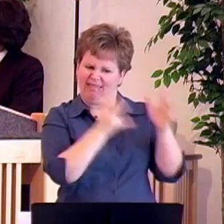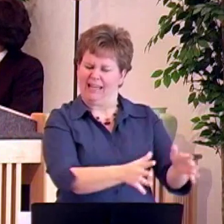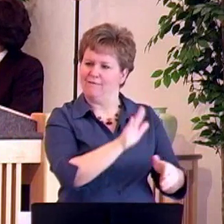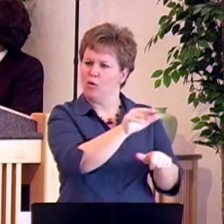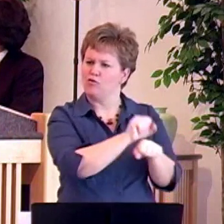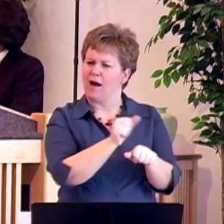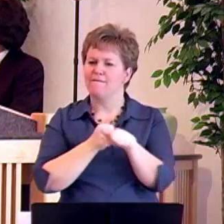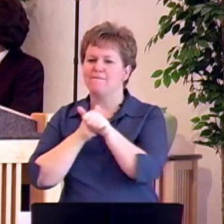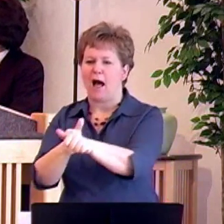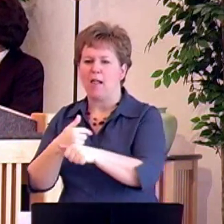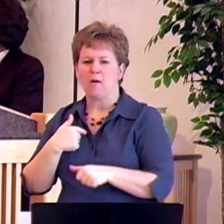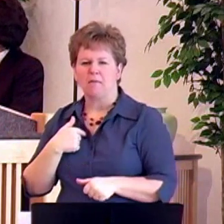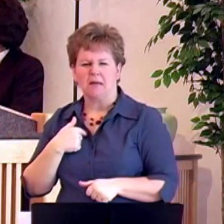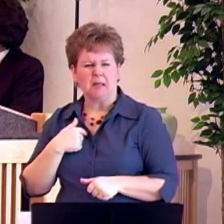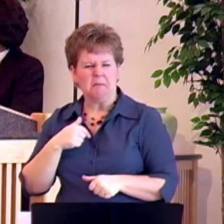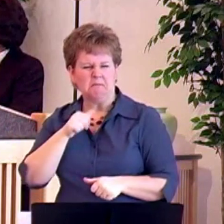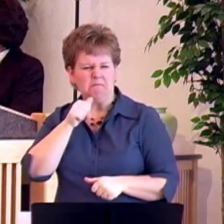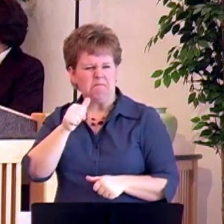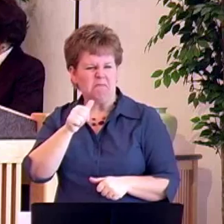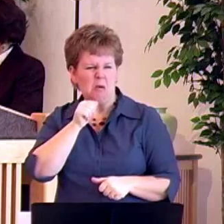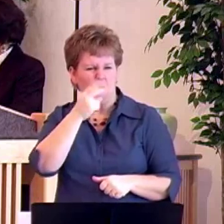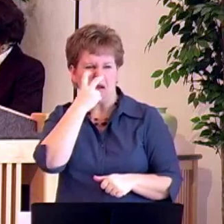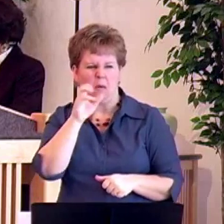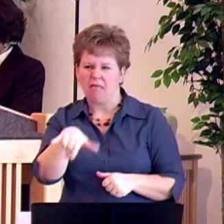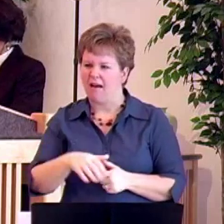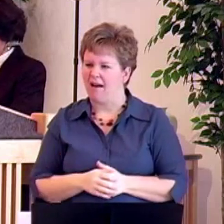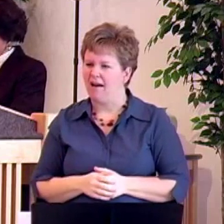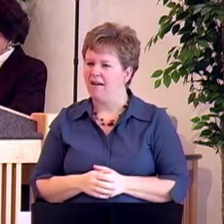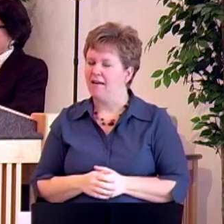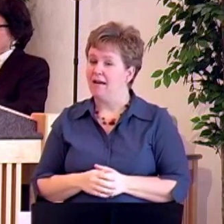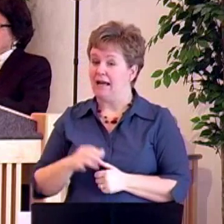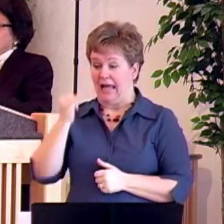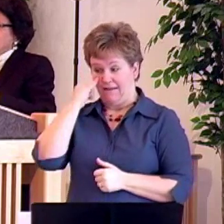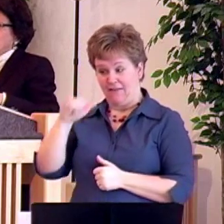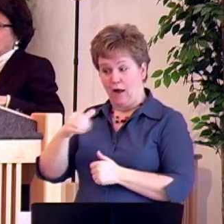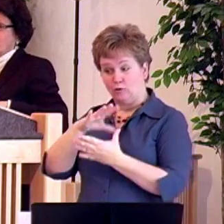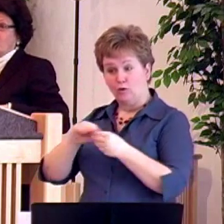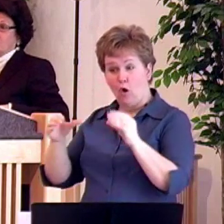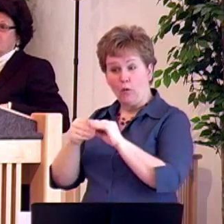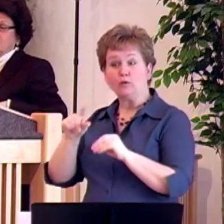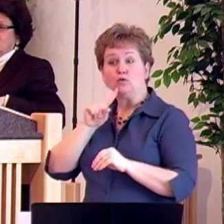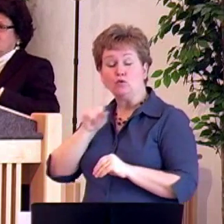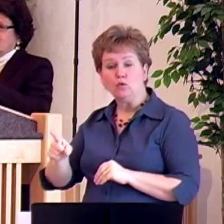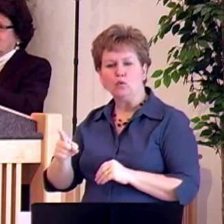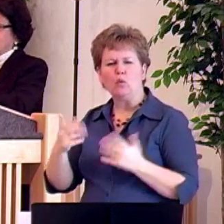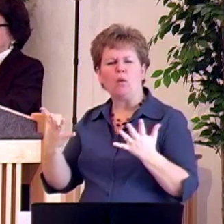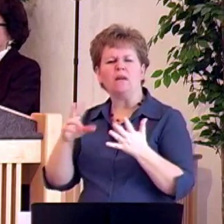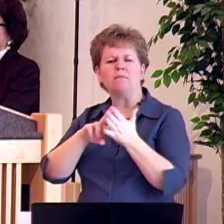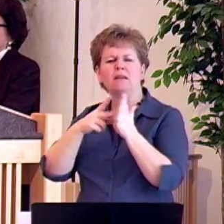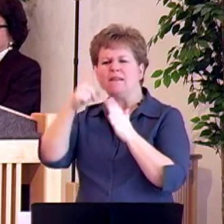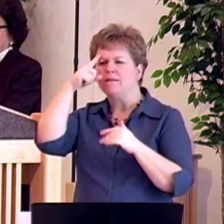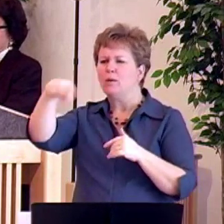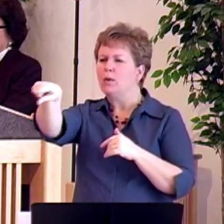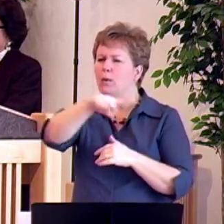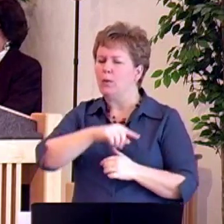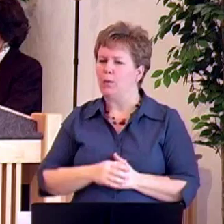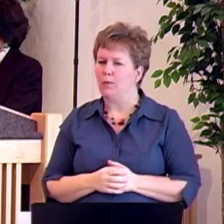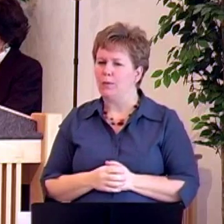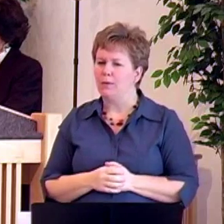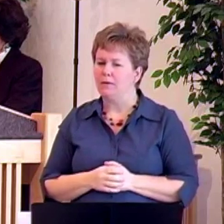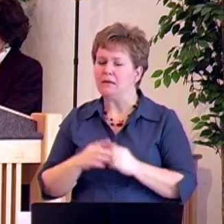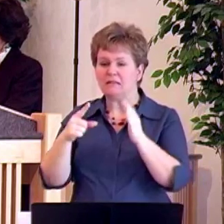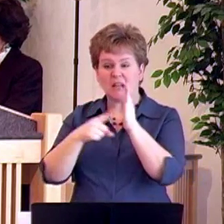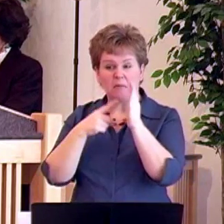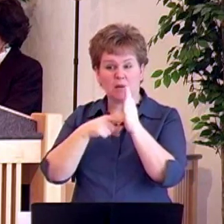so, what would the lesson be for you and me? For those of us who are called to leave everything